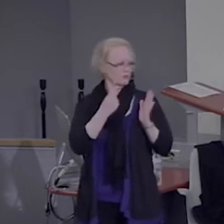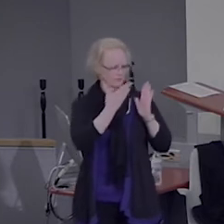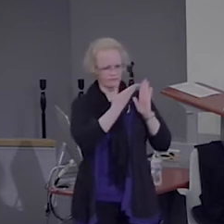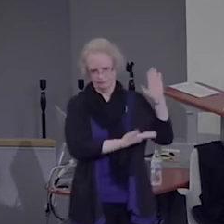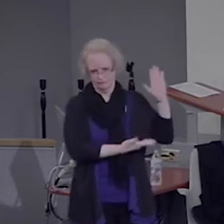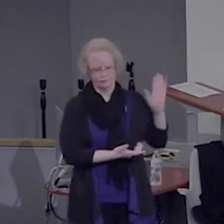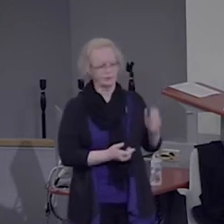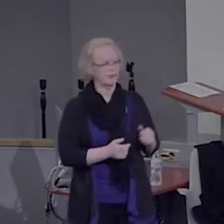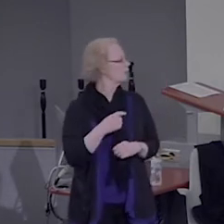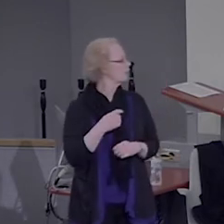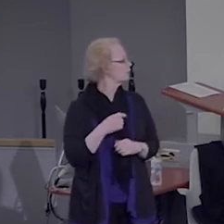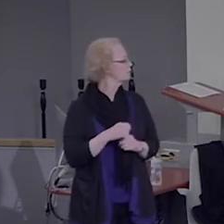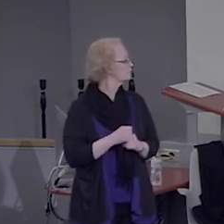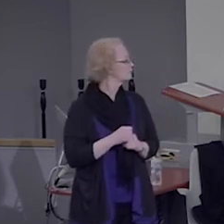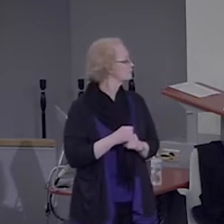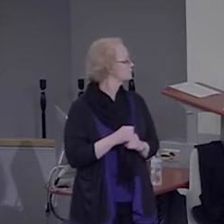the rest